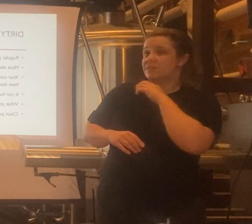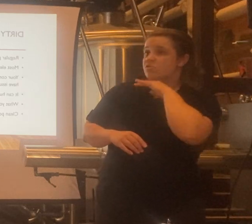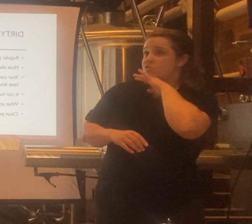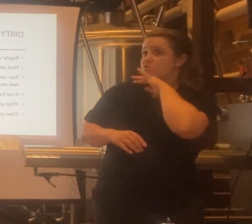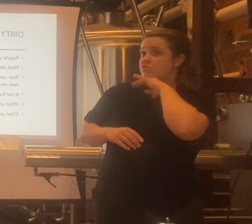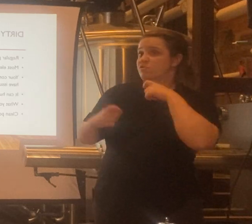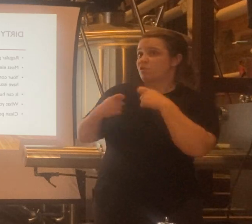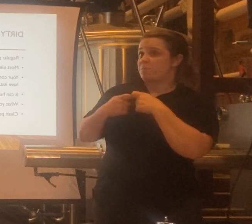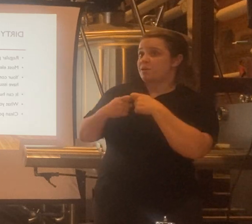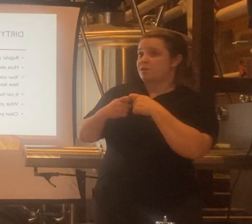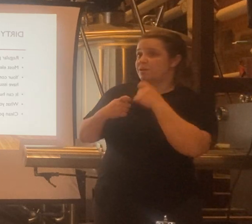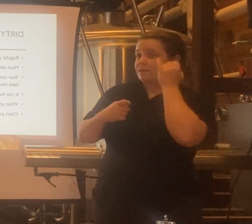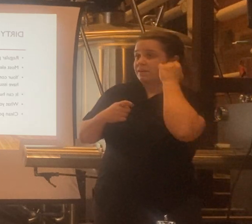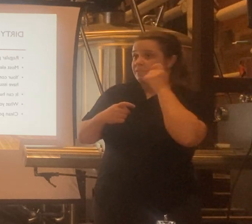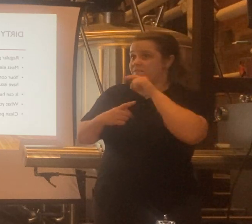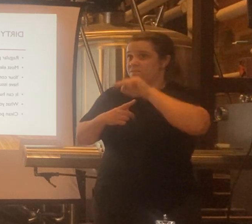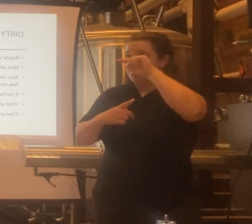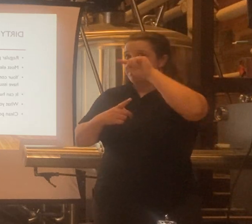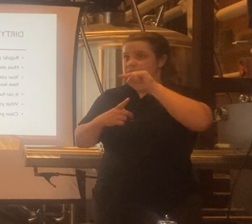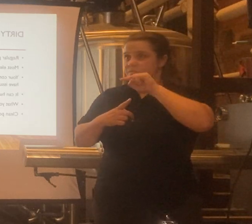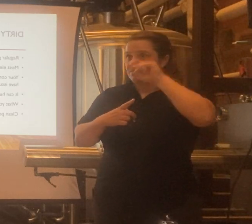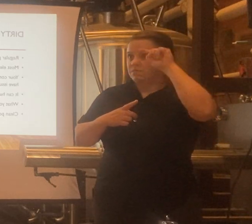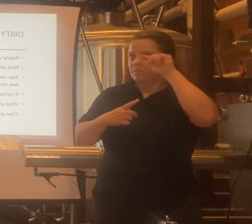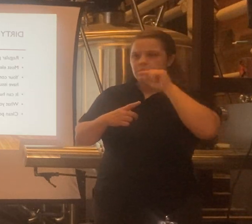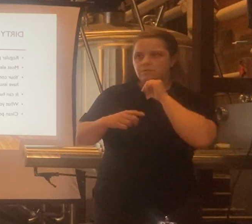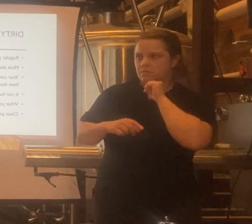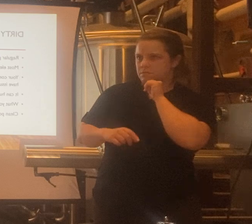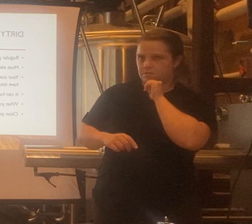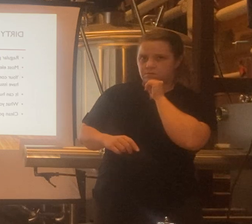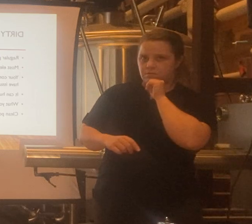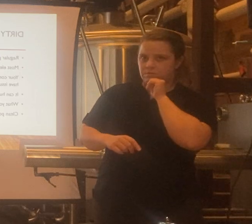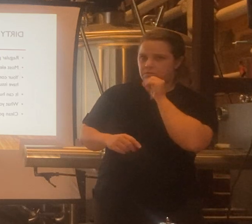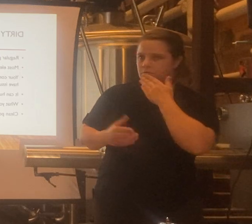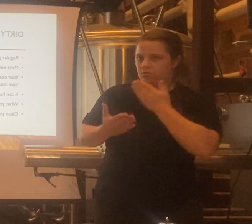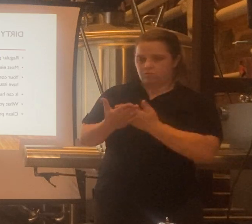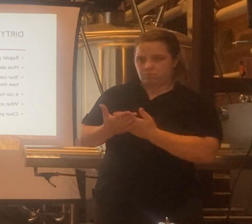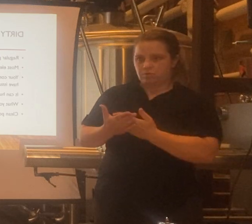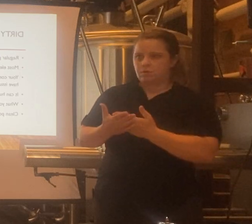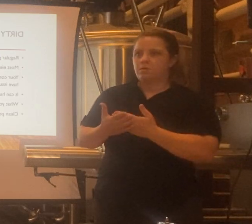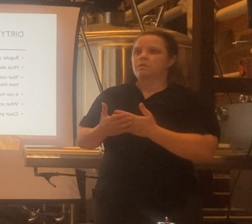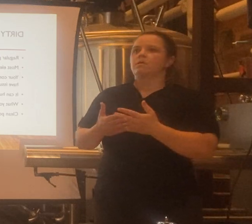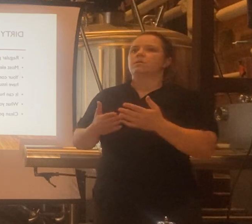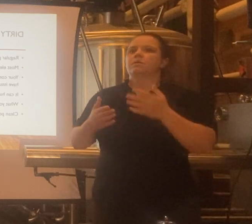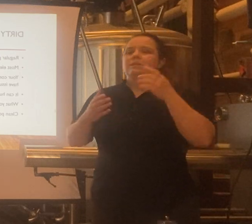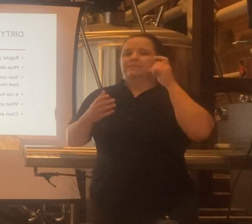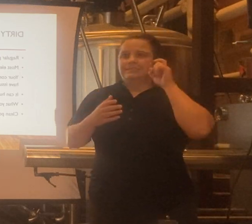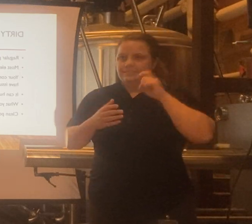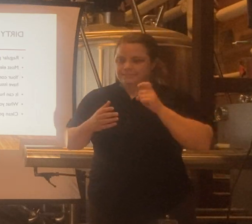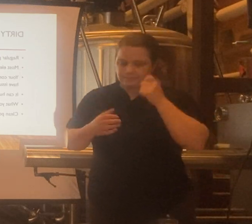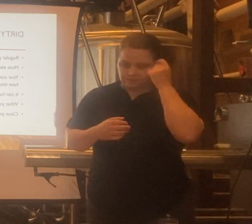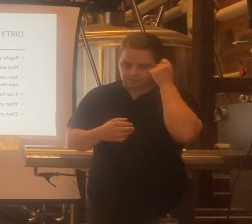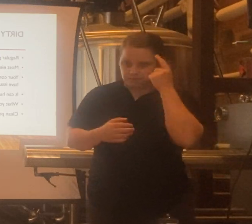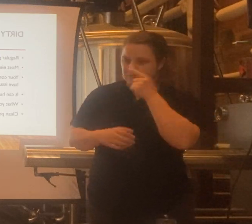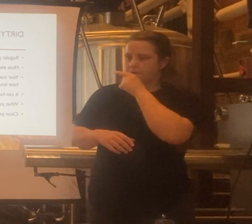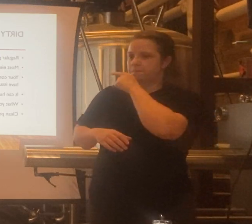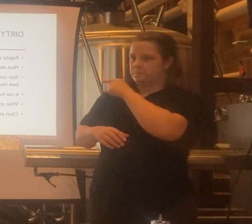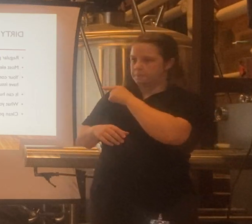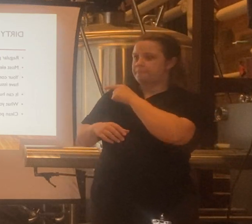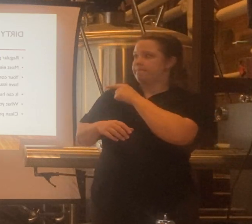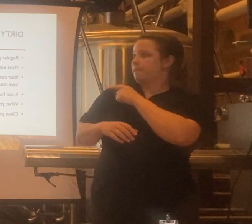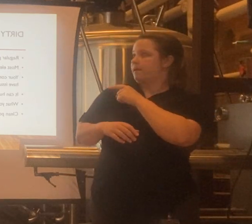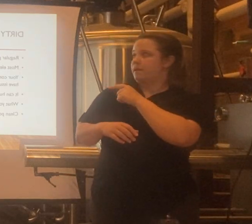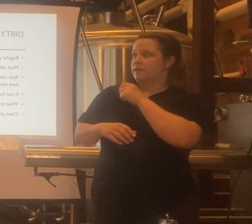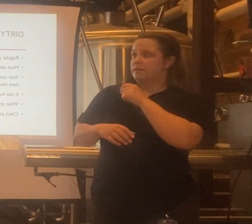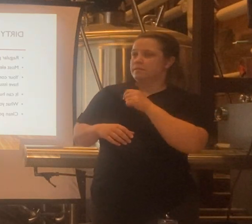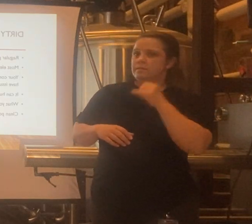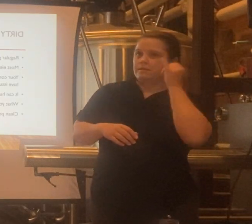or the weird spike at a certain time when it's powering up, not good. So you really need to take that into consideration. Everybody's got fancy electronics